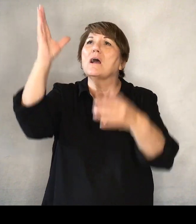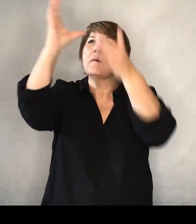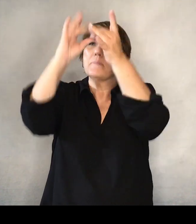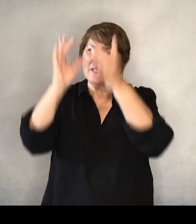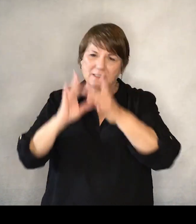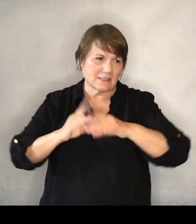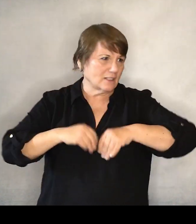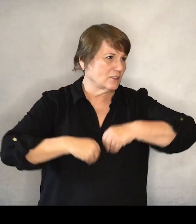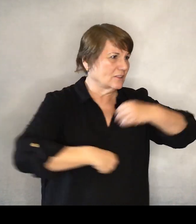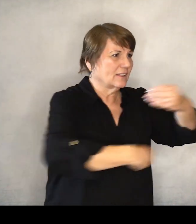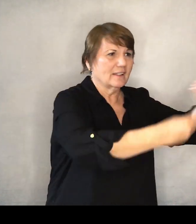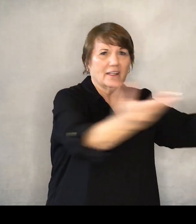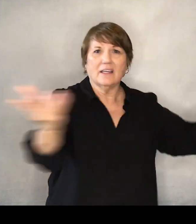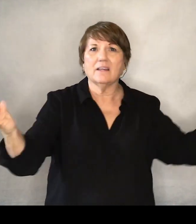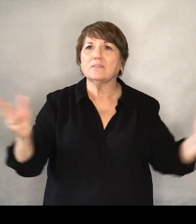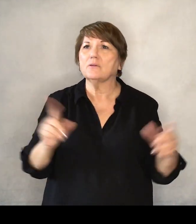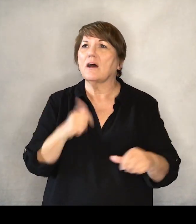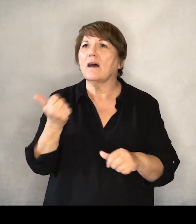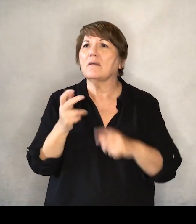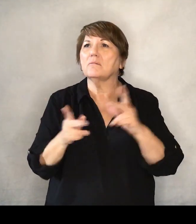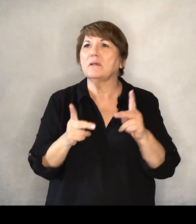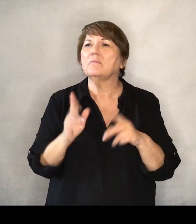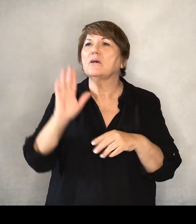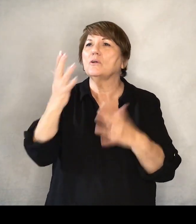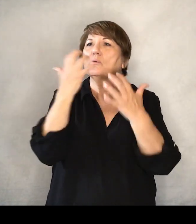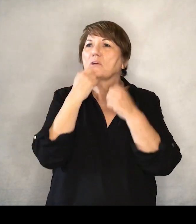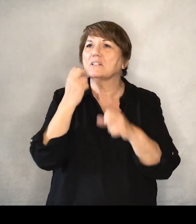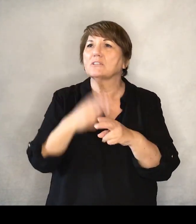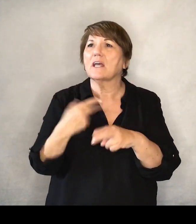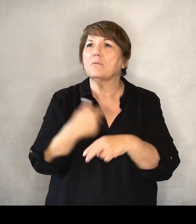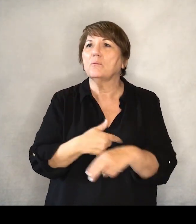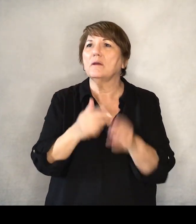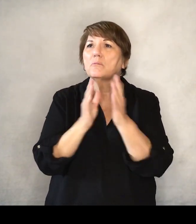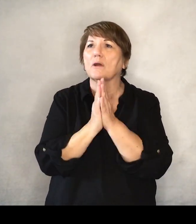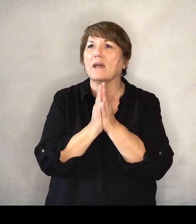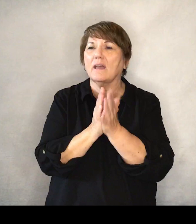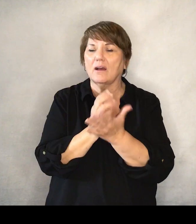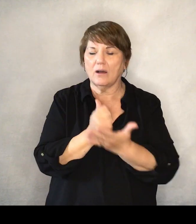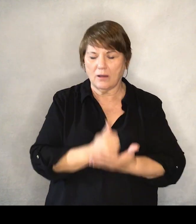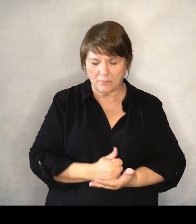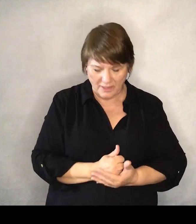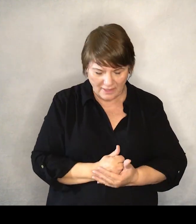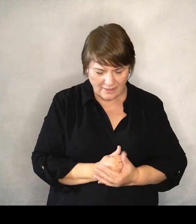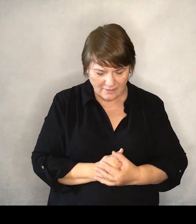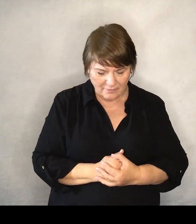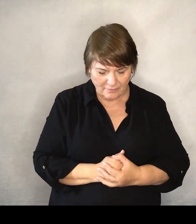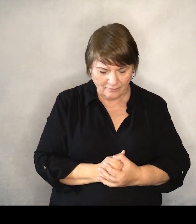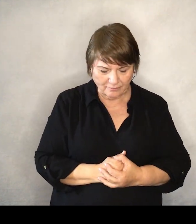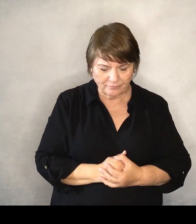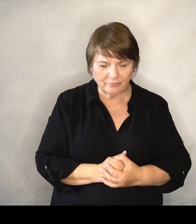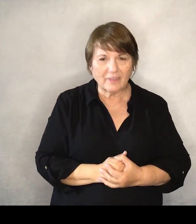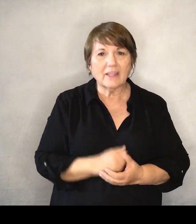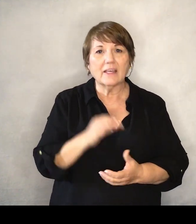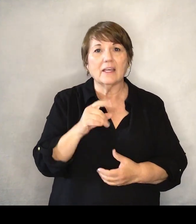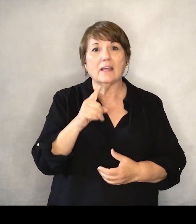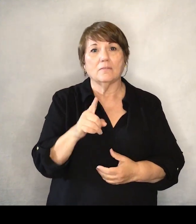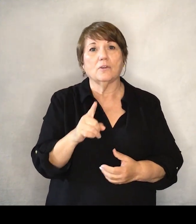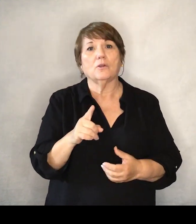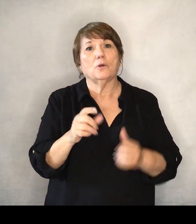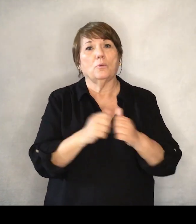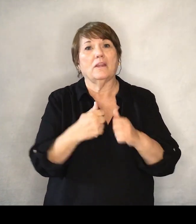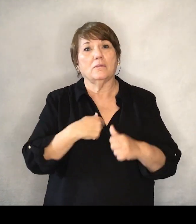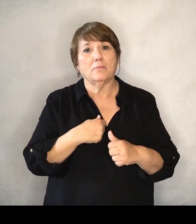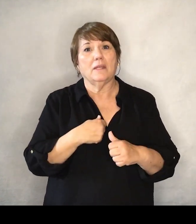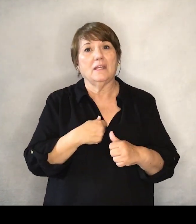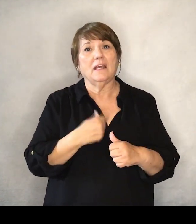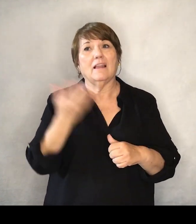others. And it is in your most precious name that we pray. Amen. Now, if you were with me at the women's